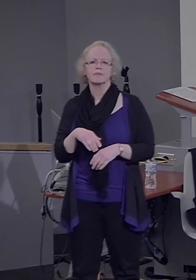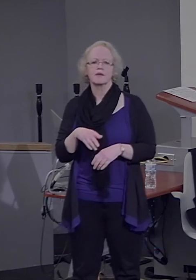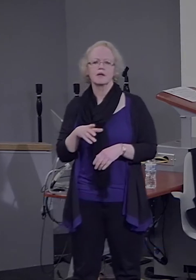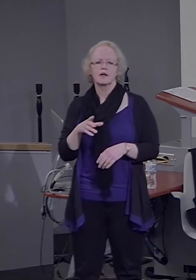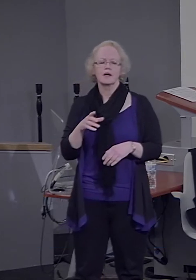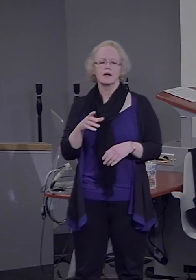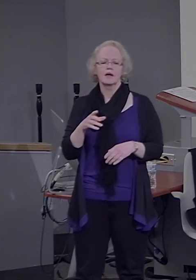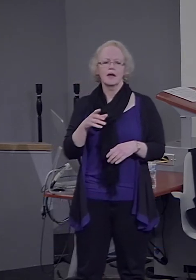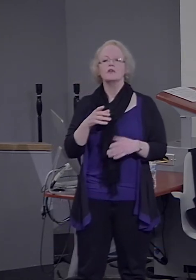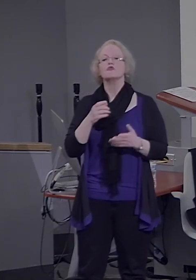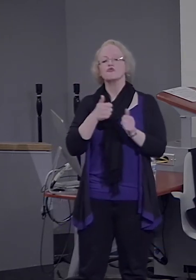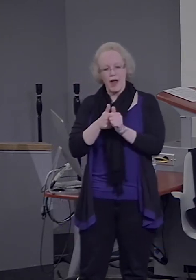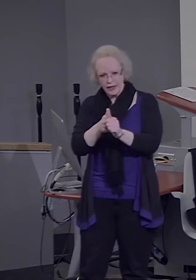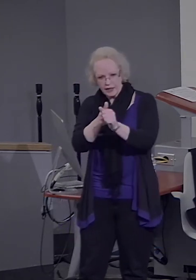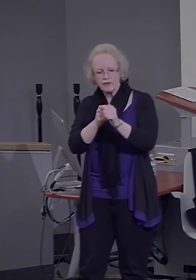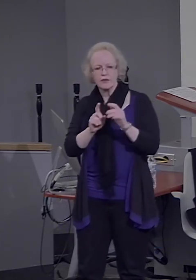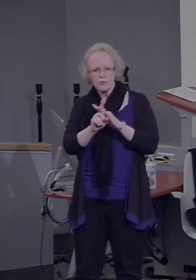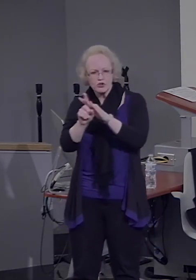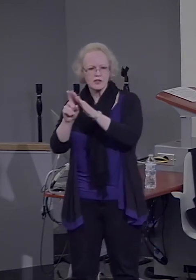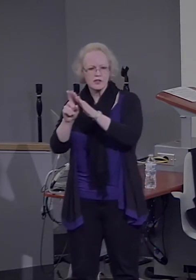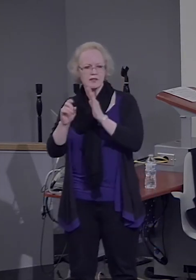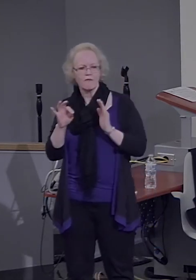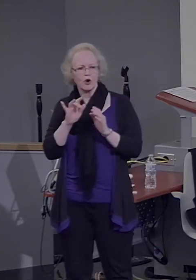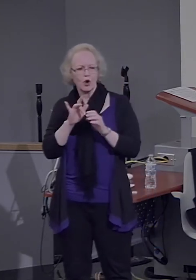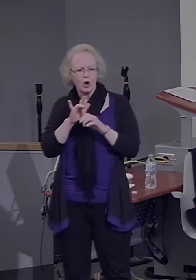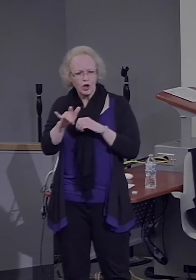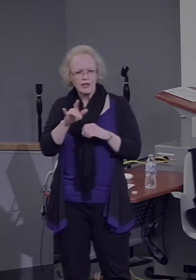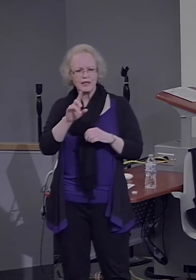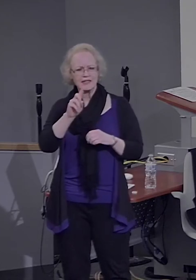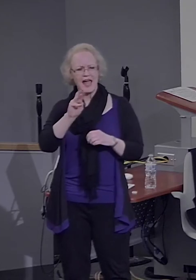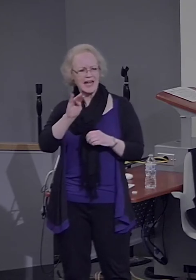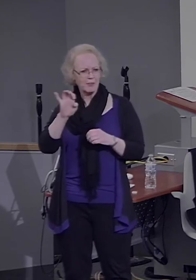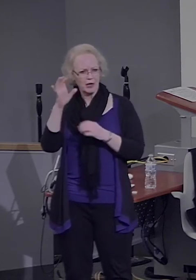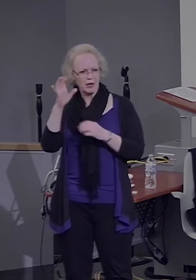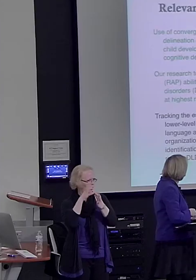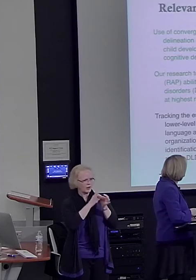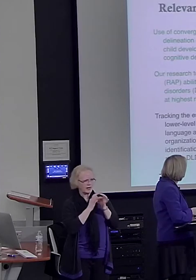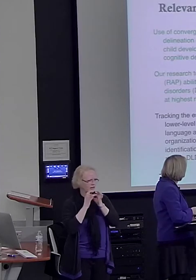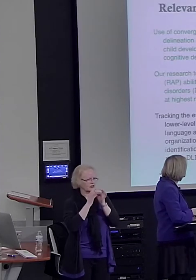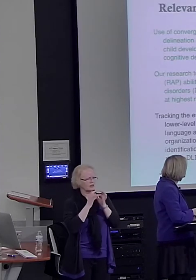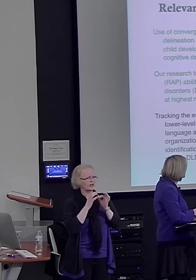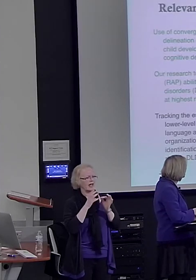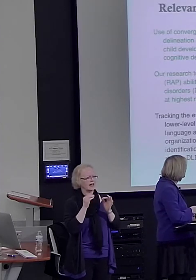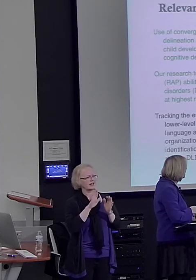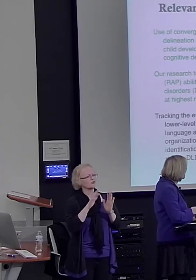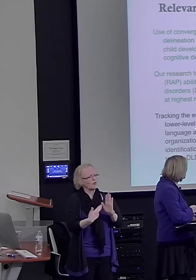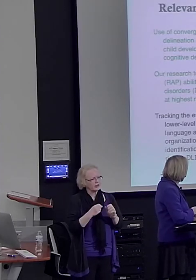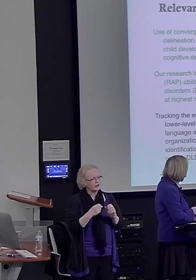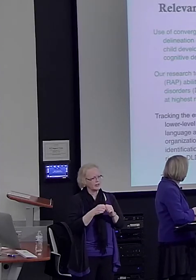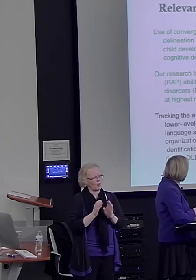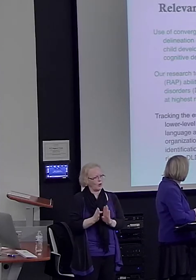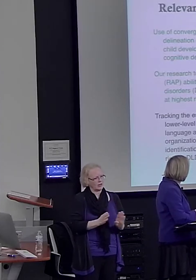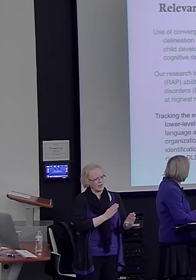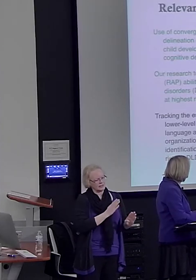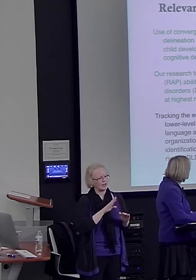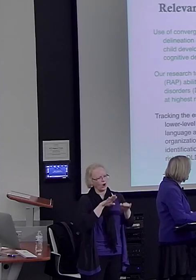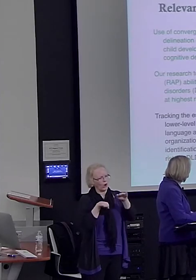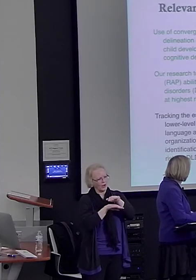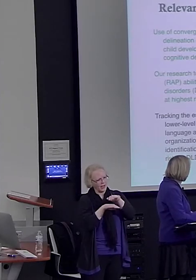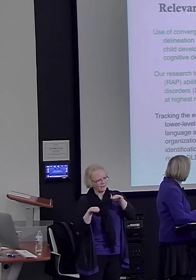tracking the emergence of dynamic coordination and its role in organizing lower level sensory processing and how such